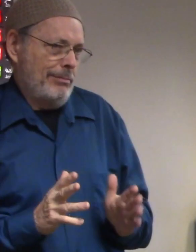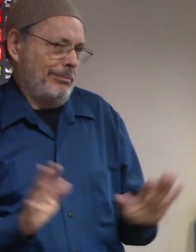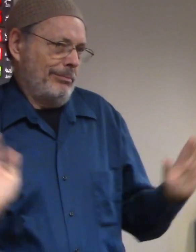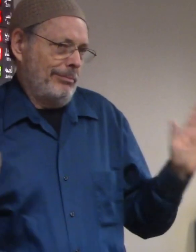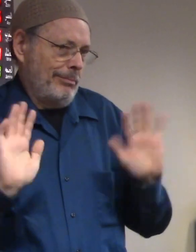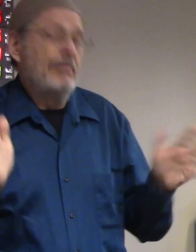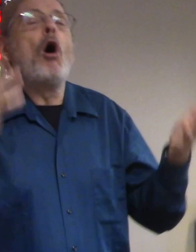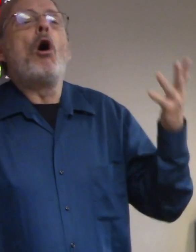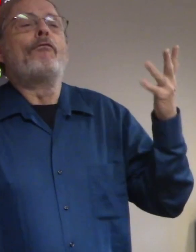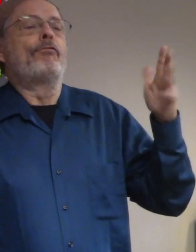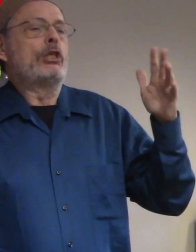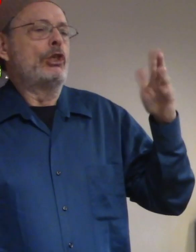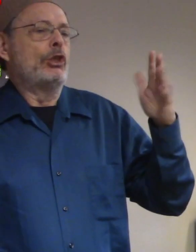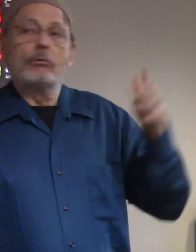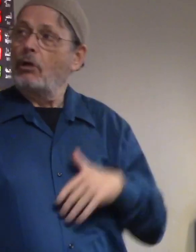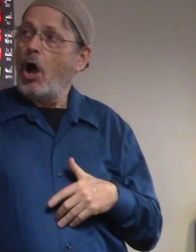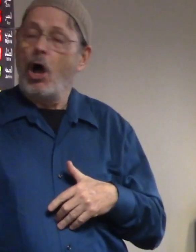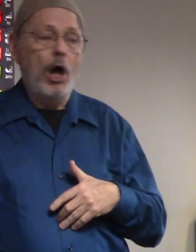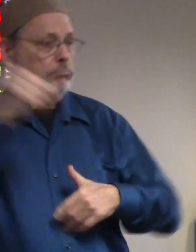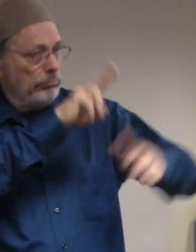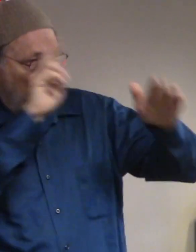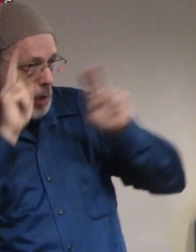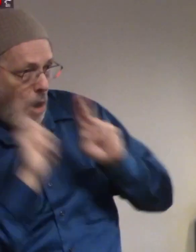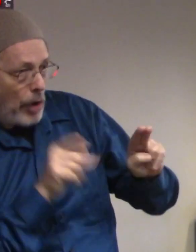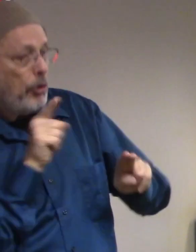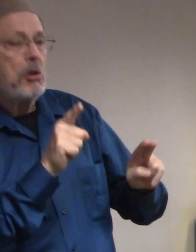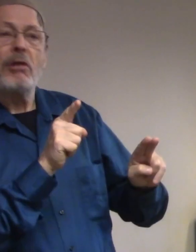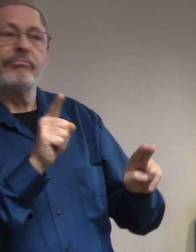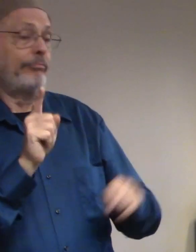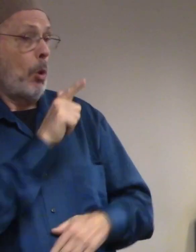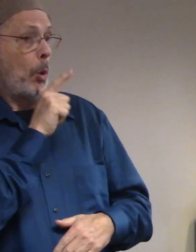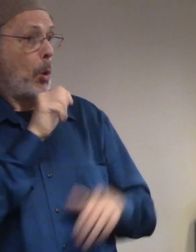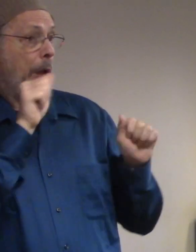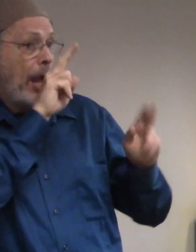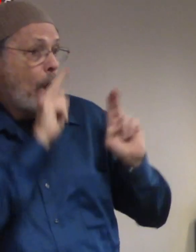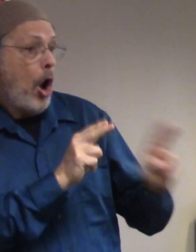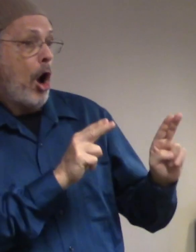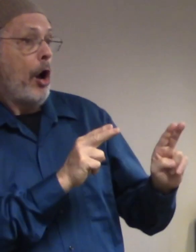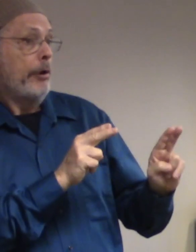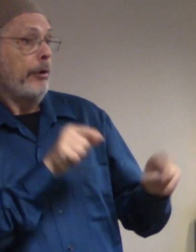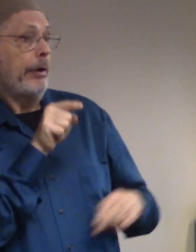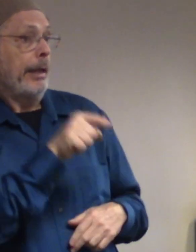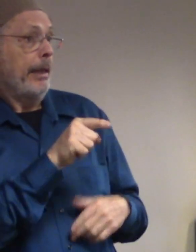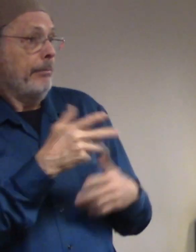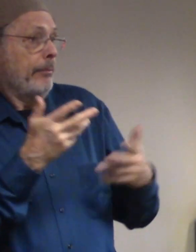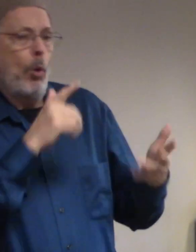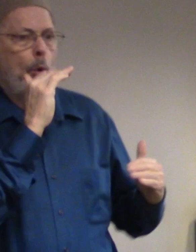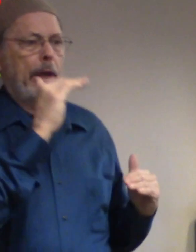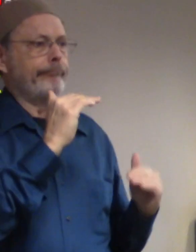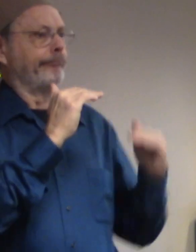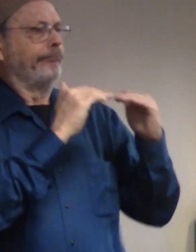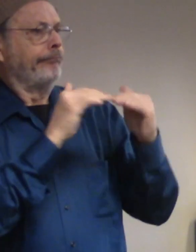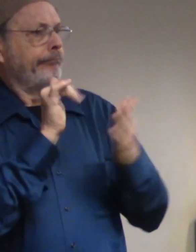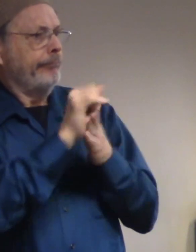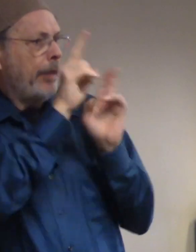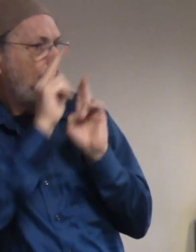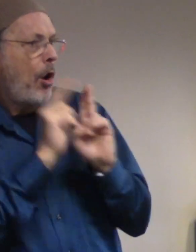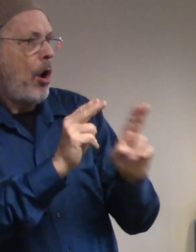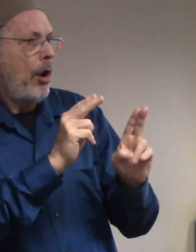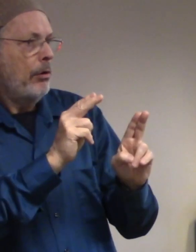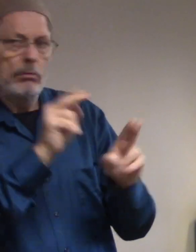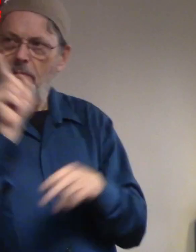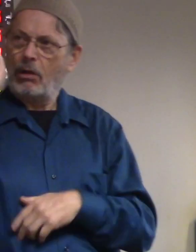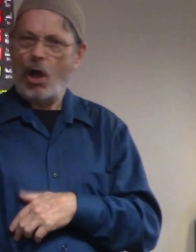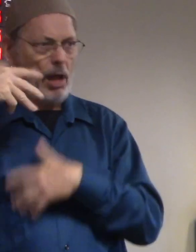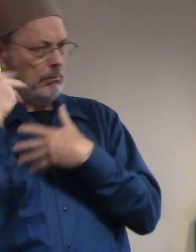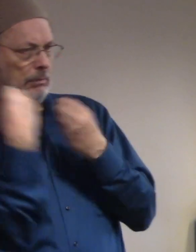He was honored divinely by Allah subhanahu wa ta'ala. After that, who can honor him? Who can measure up to the honor and love that Allah subhanahu wa ta'ala has given